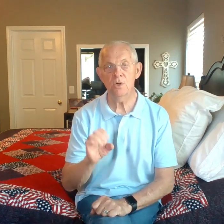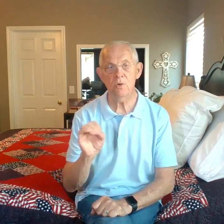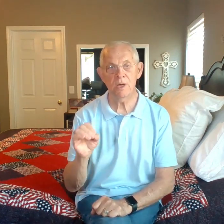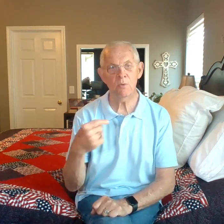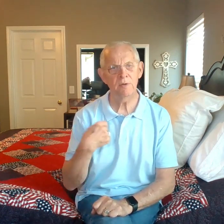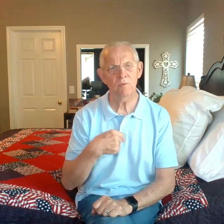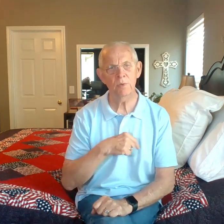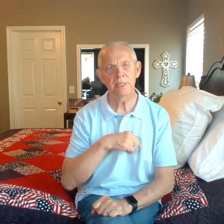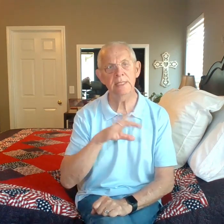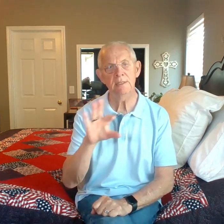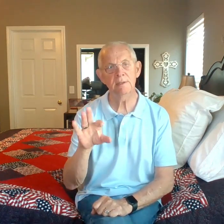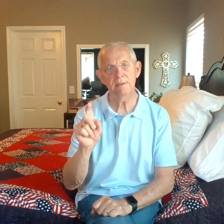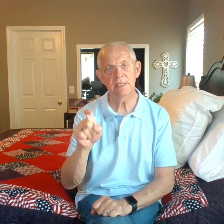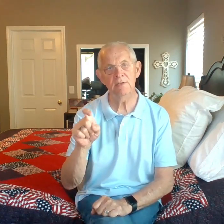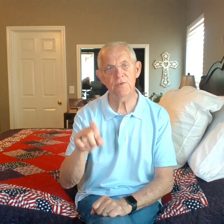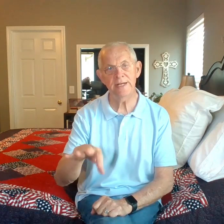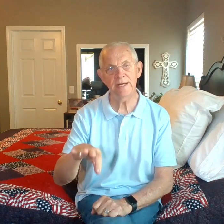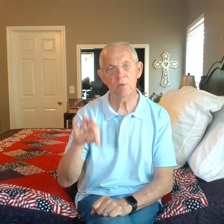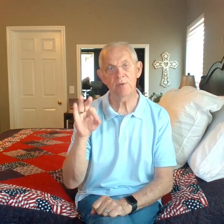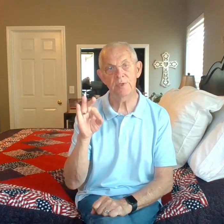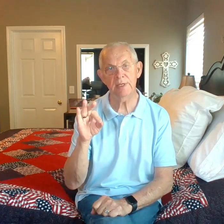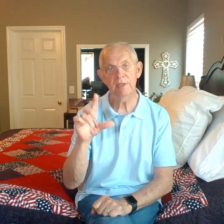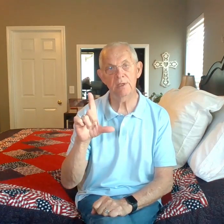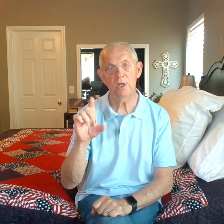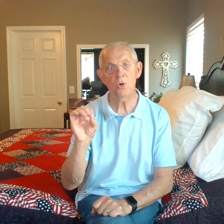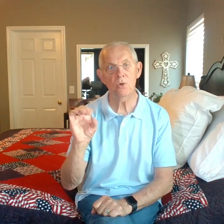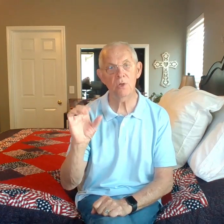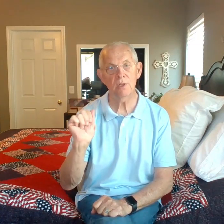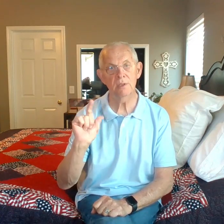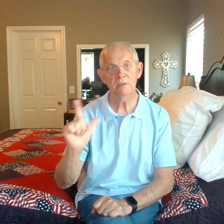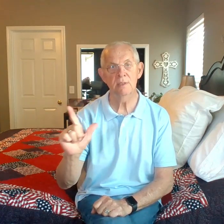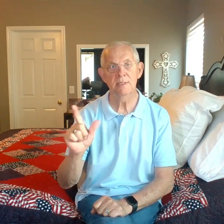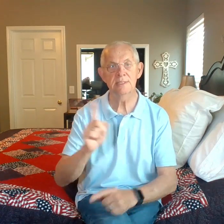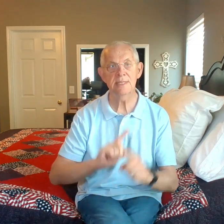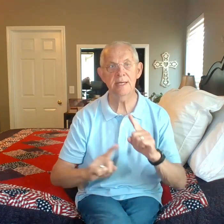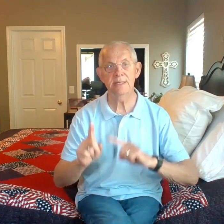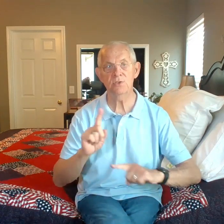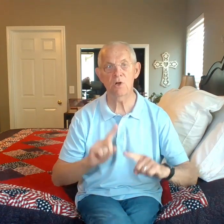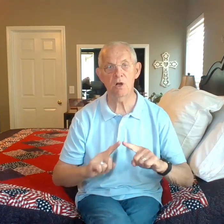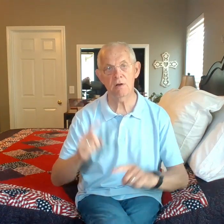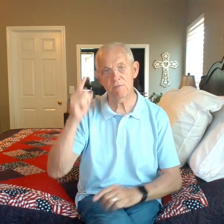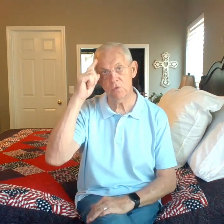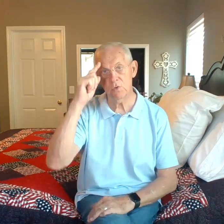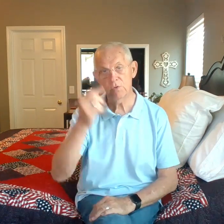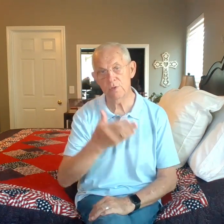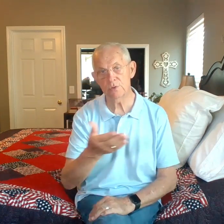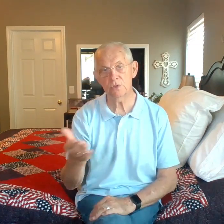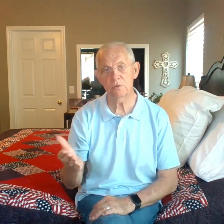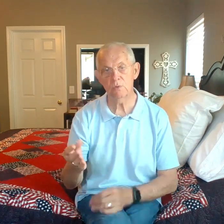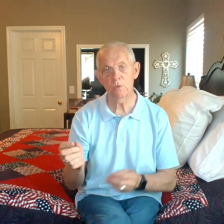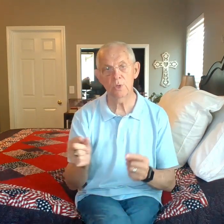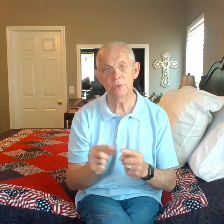So we need to find out what the local signs are for those words.